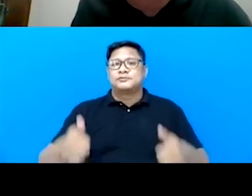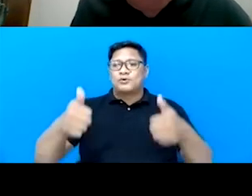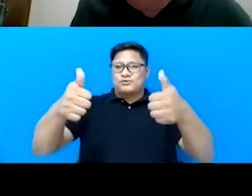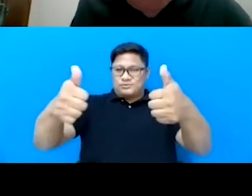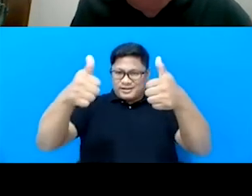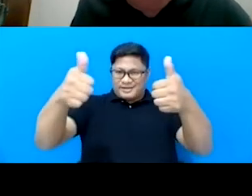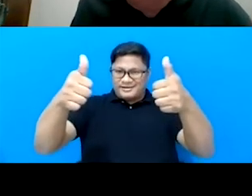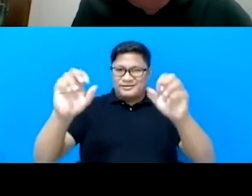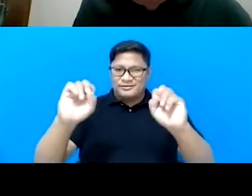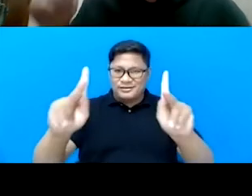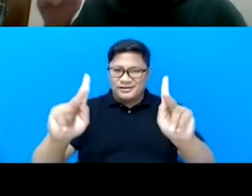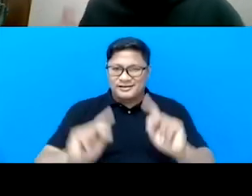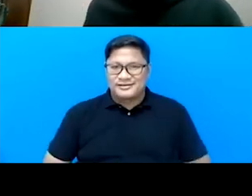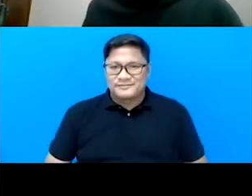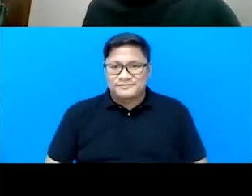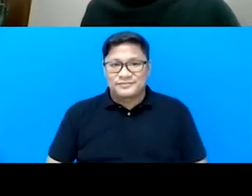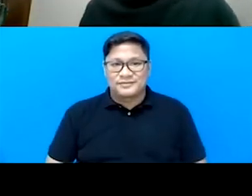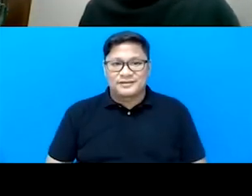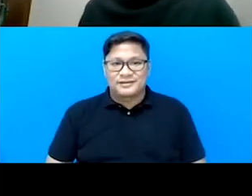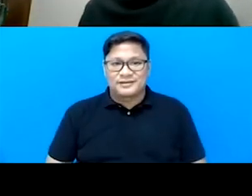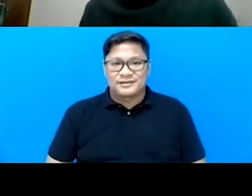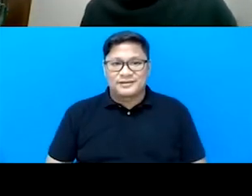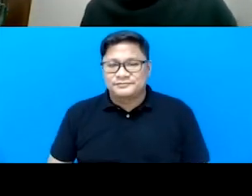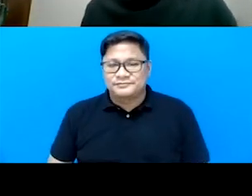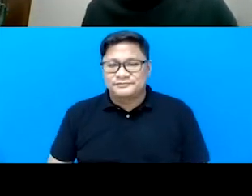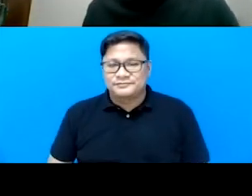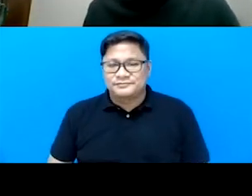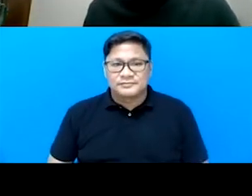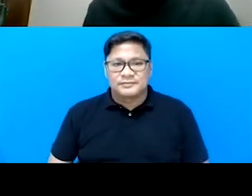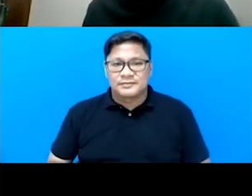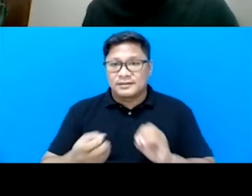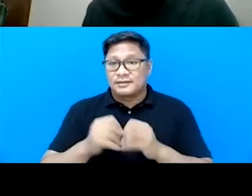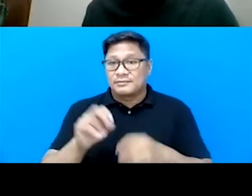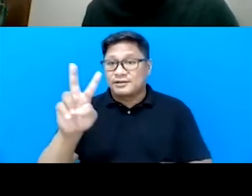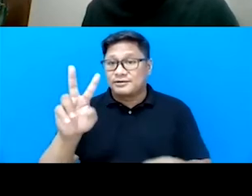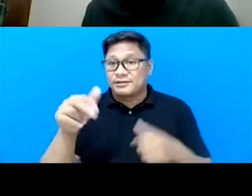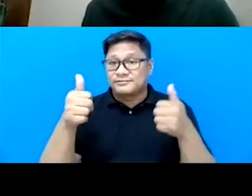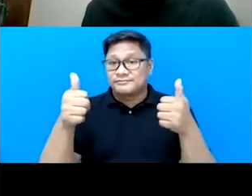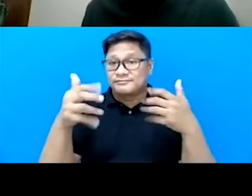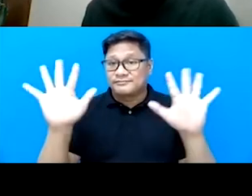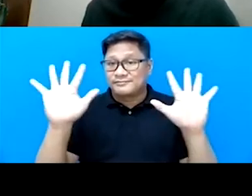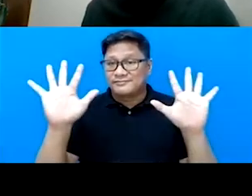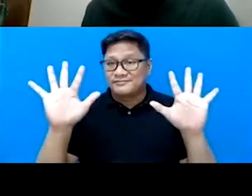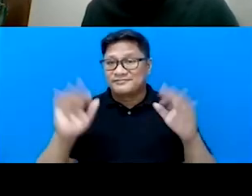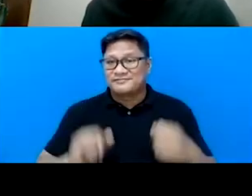Okay. All right. Number 2 is finished.